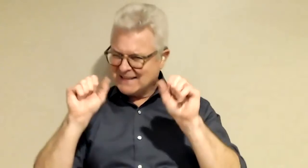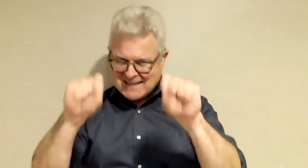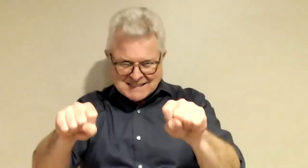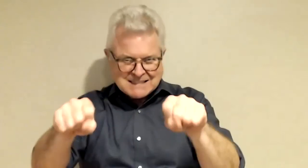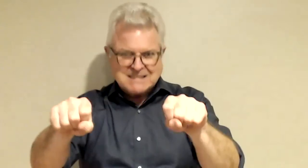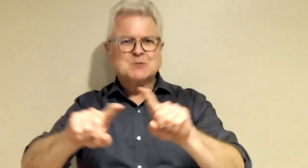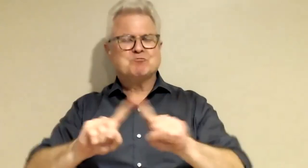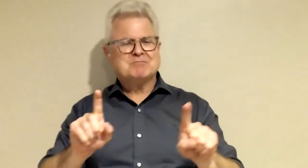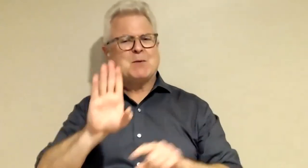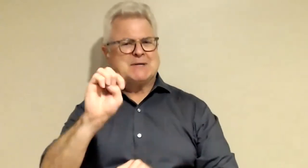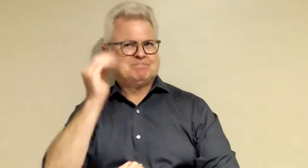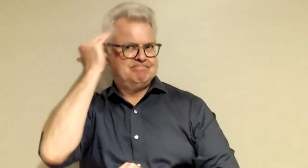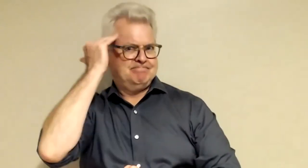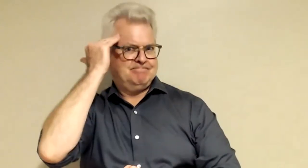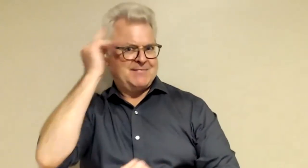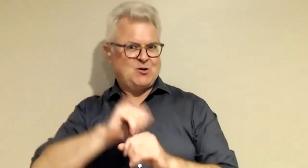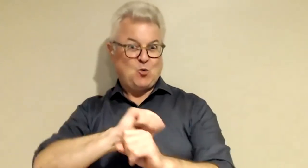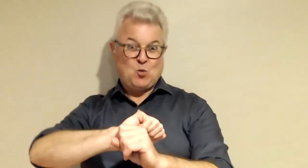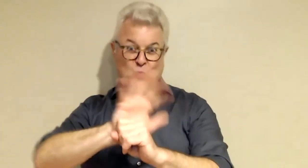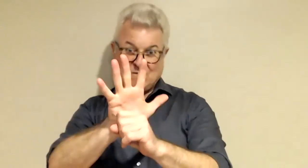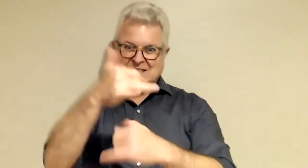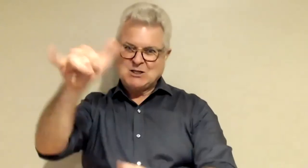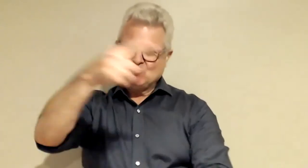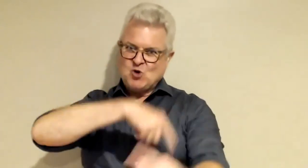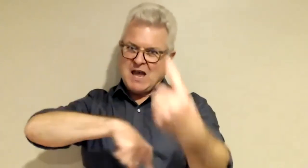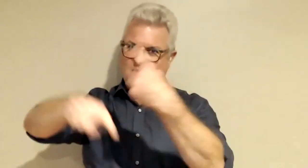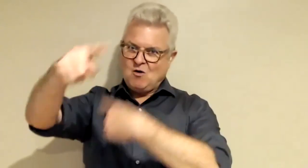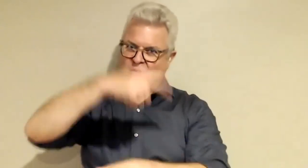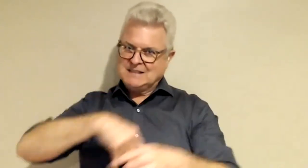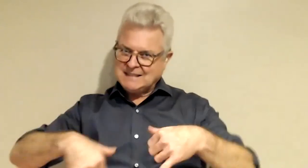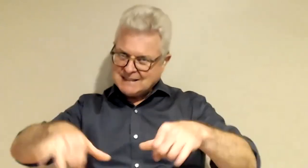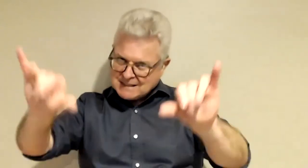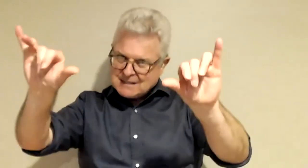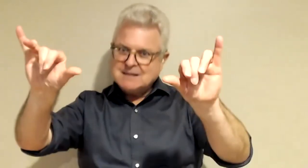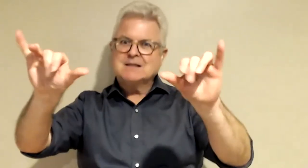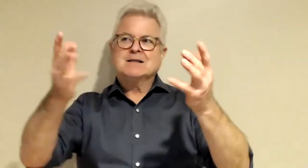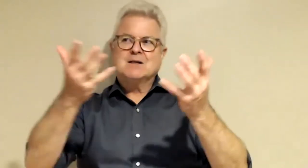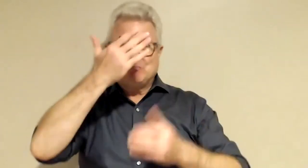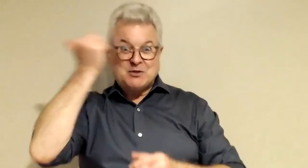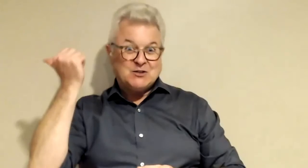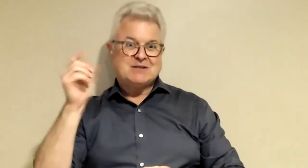spend together, and we encourage that. But be mindful and be aware that COVID-19 is still amongst